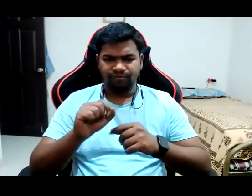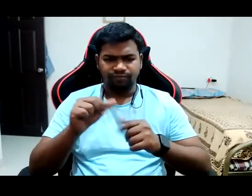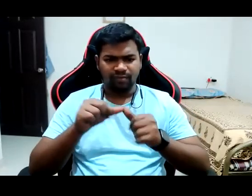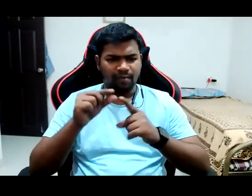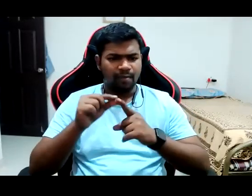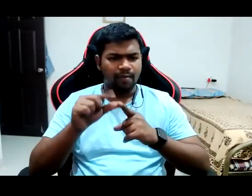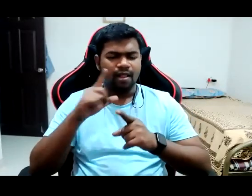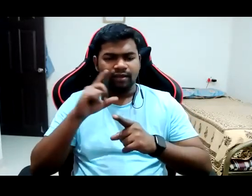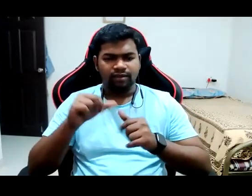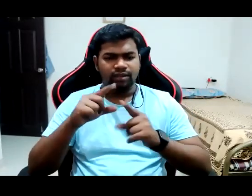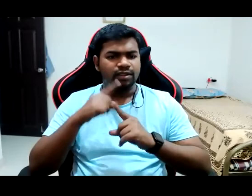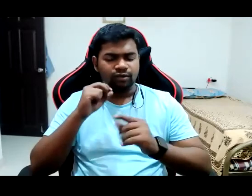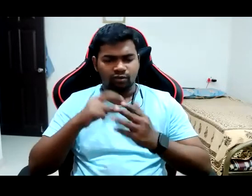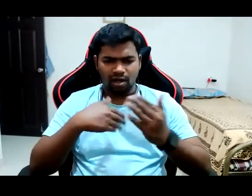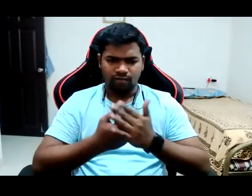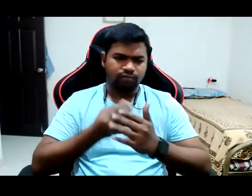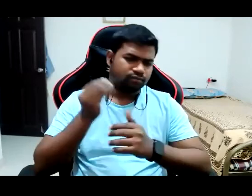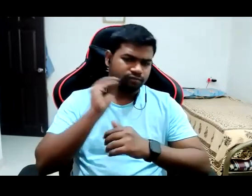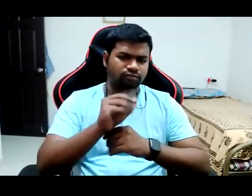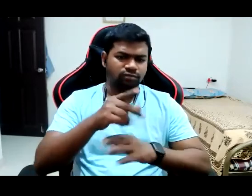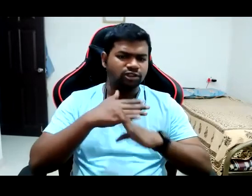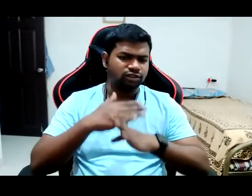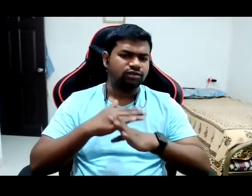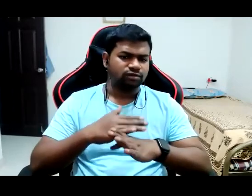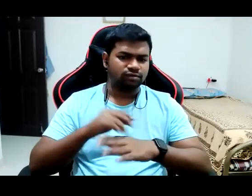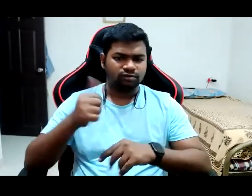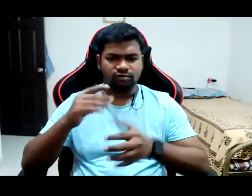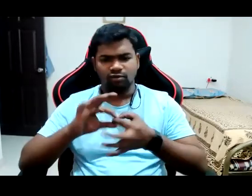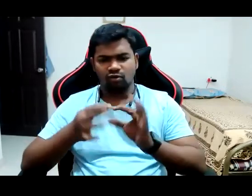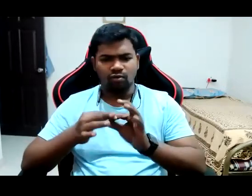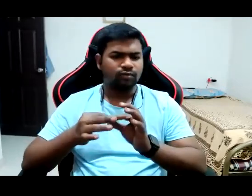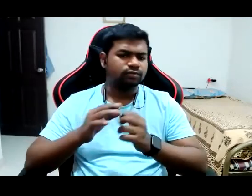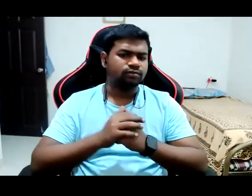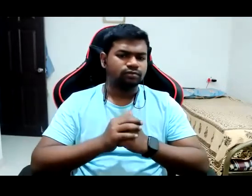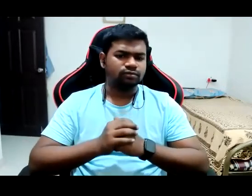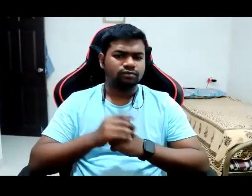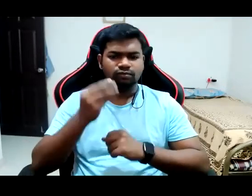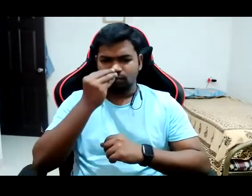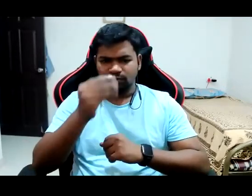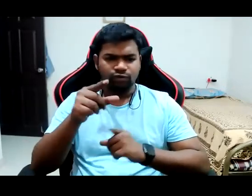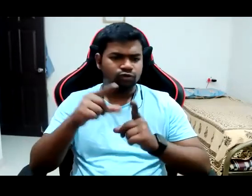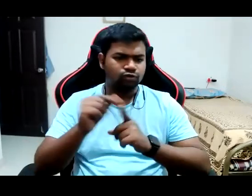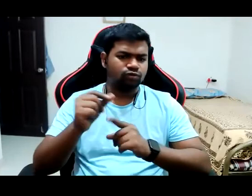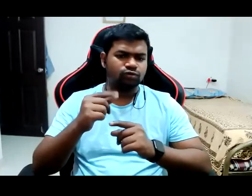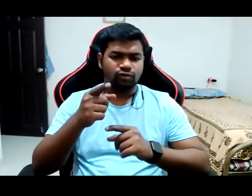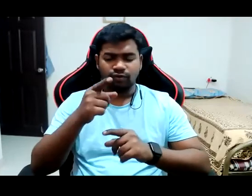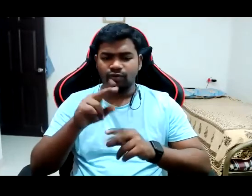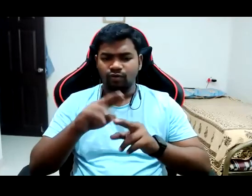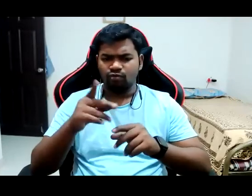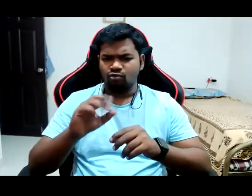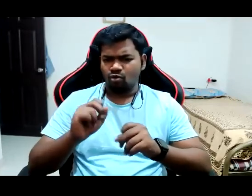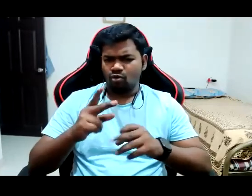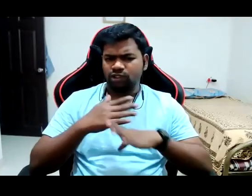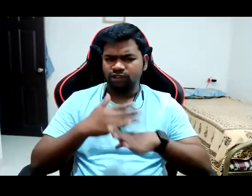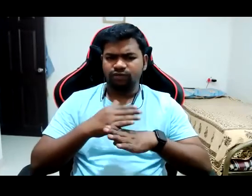you do know that we do have the consent to share your details with our corporate partners, so please only complete that form if you are okay with us sharing